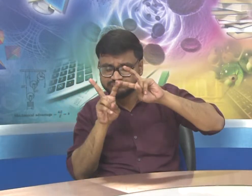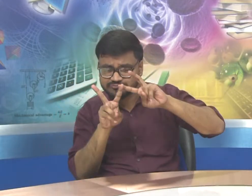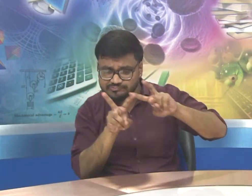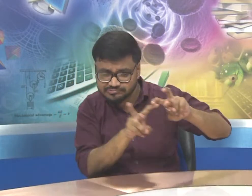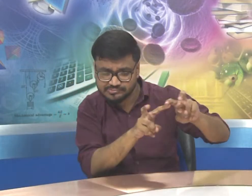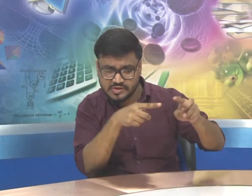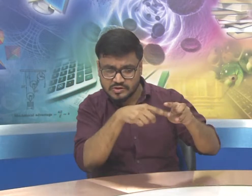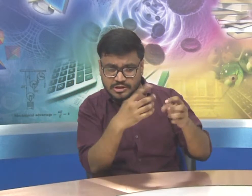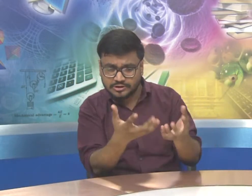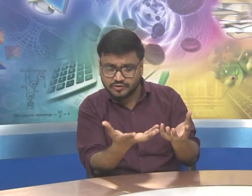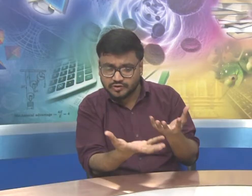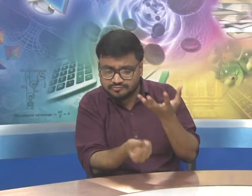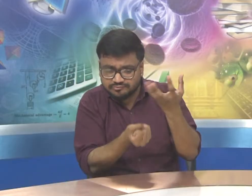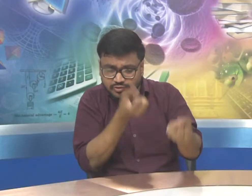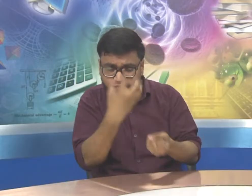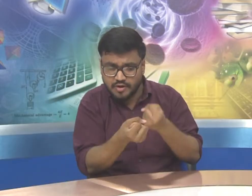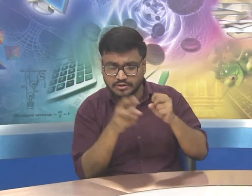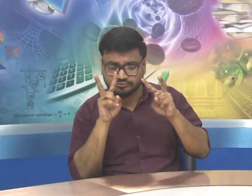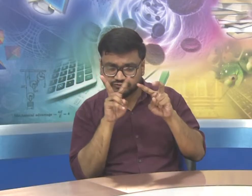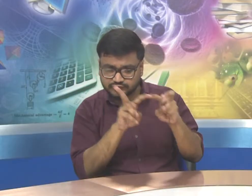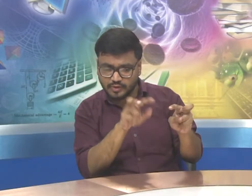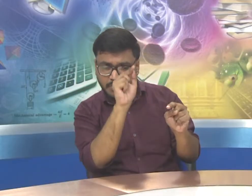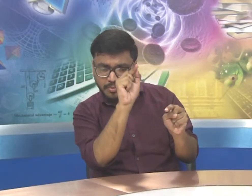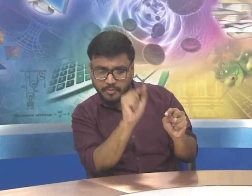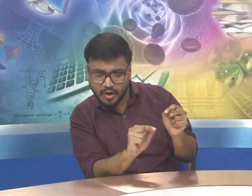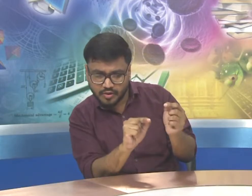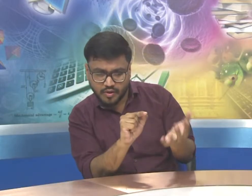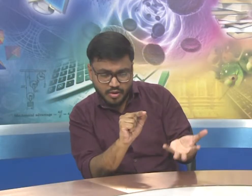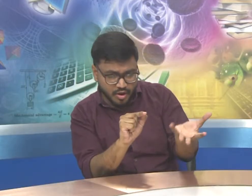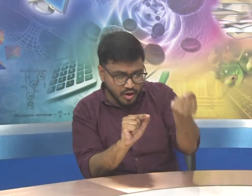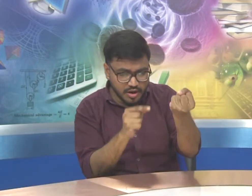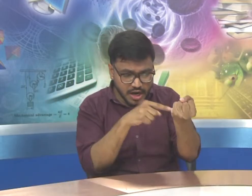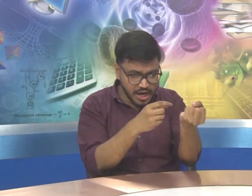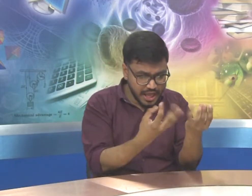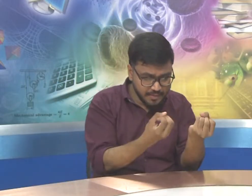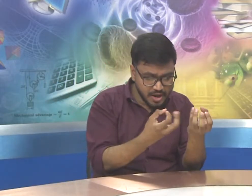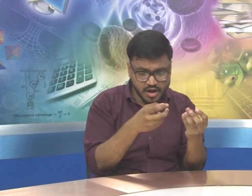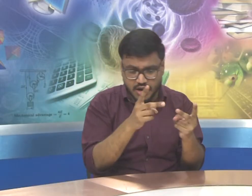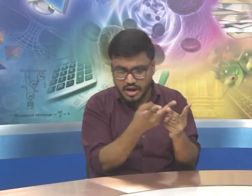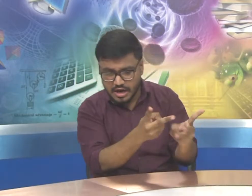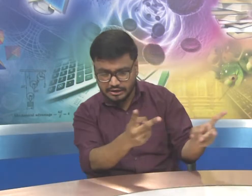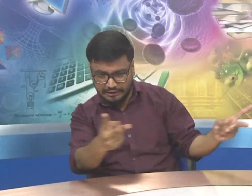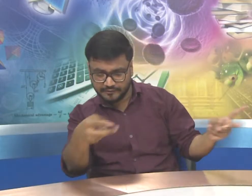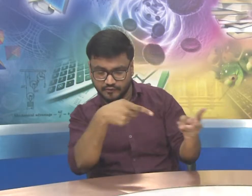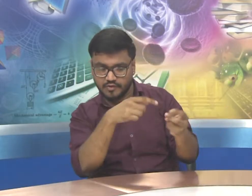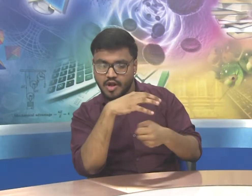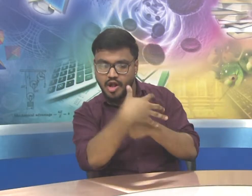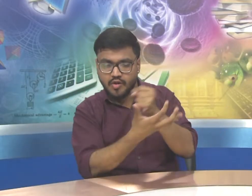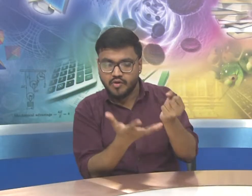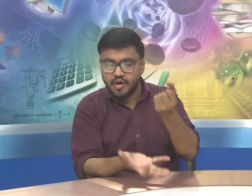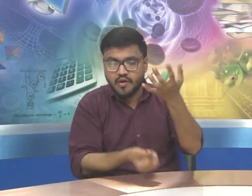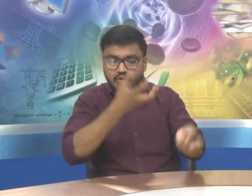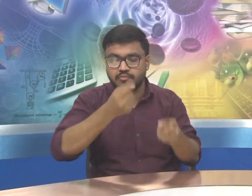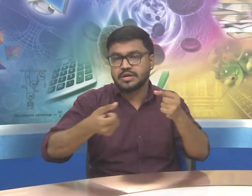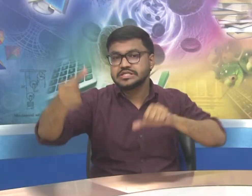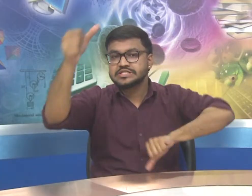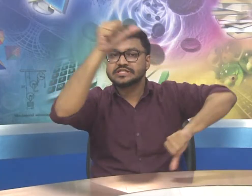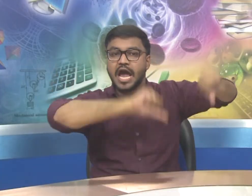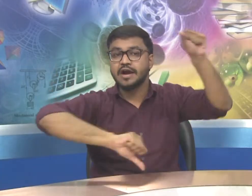Scientists became interested in studying heat and burning. In short, we can